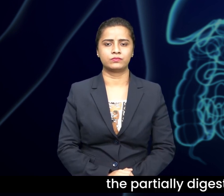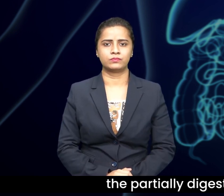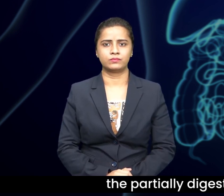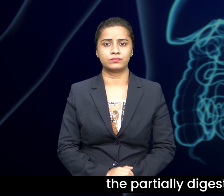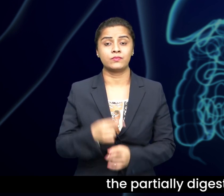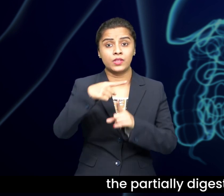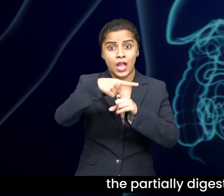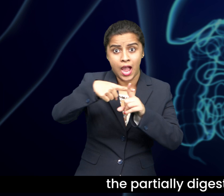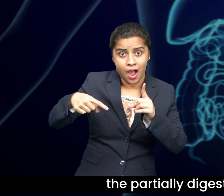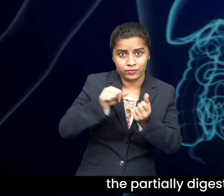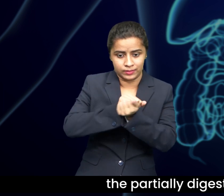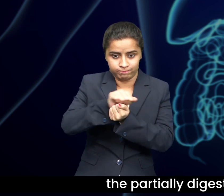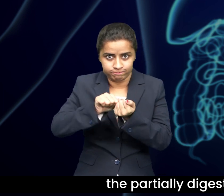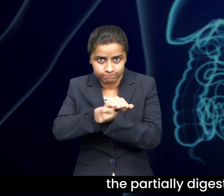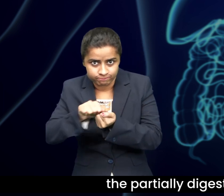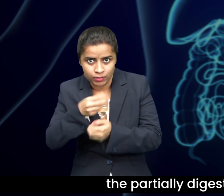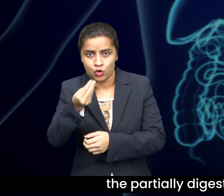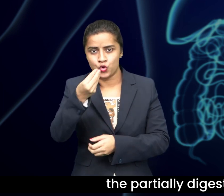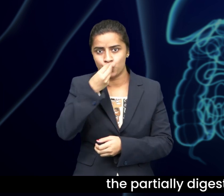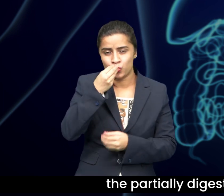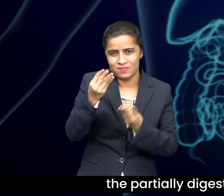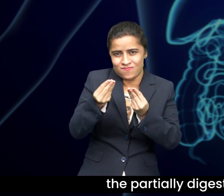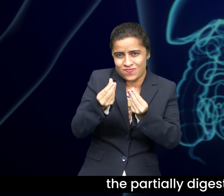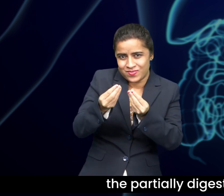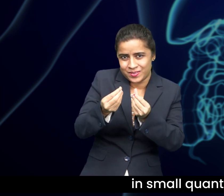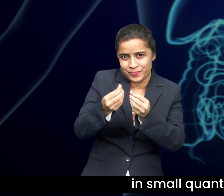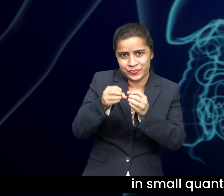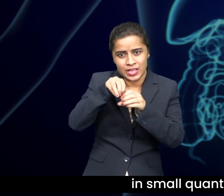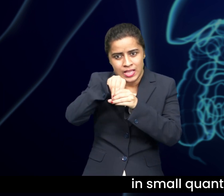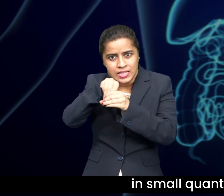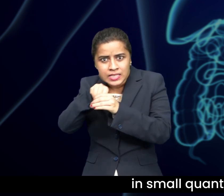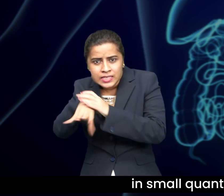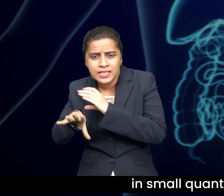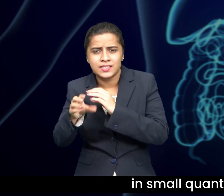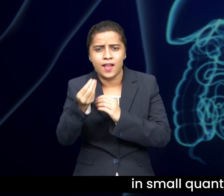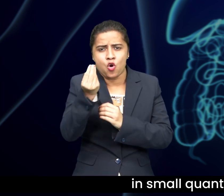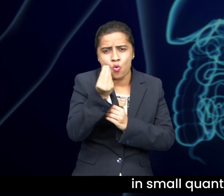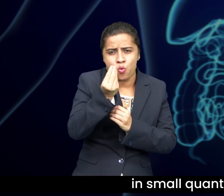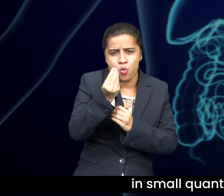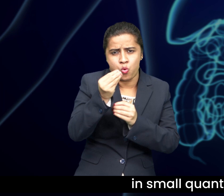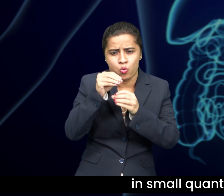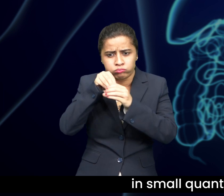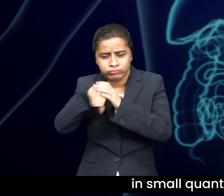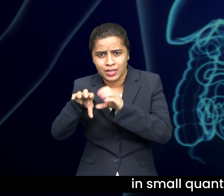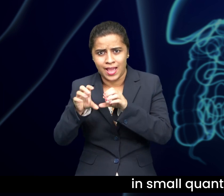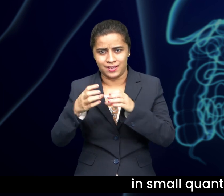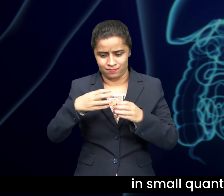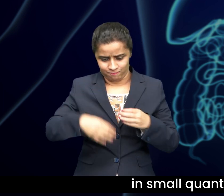So, the partially digested food or chyme is released in small quantities into the duodenum.